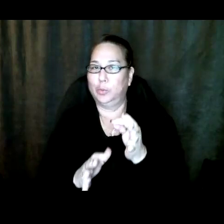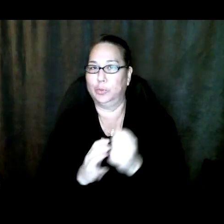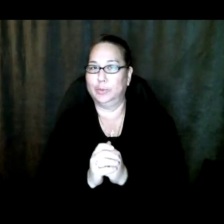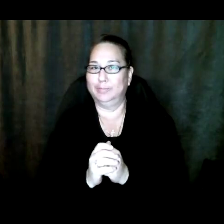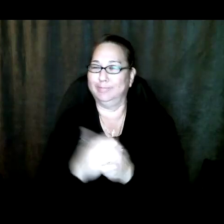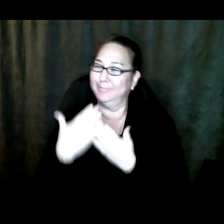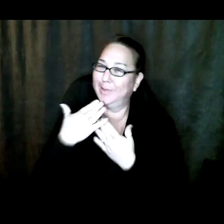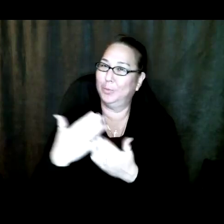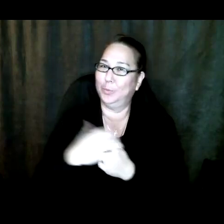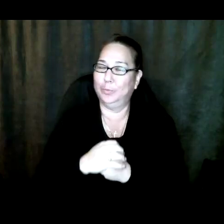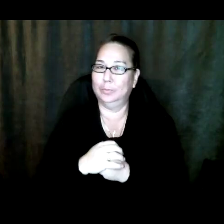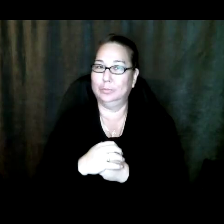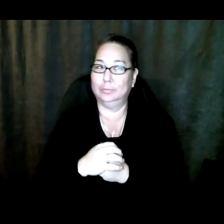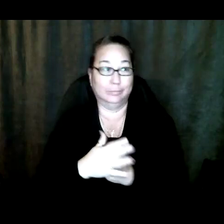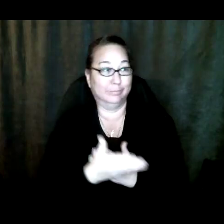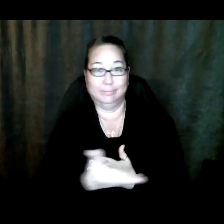Any questions, comments?